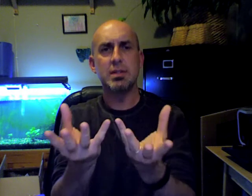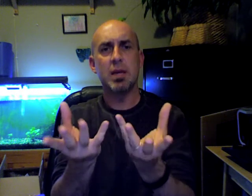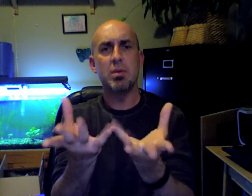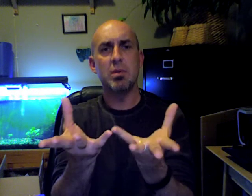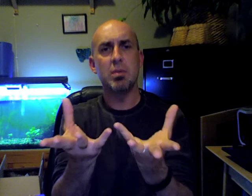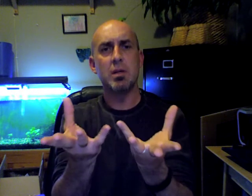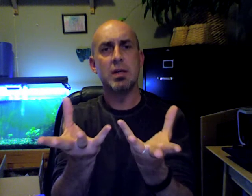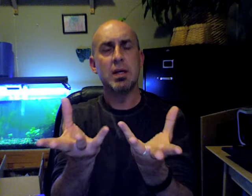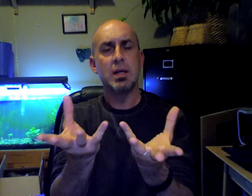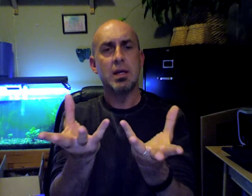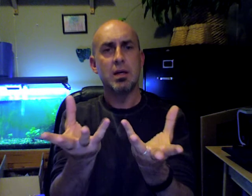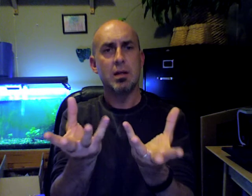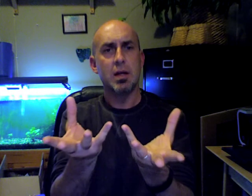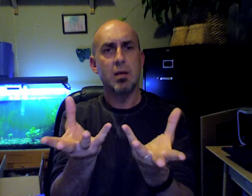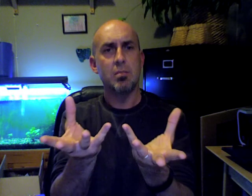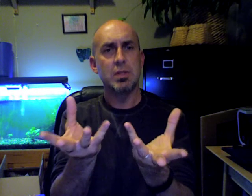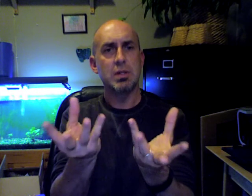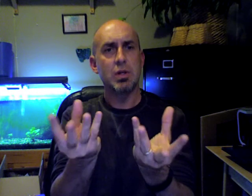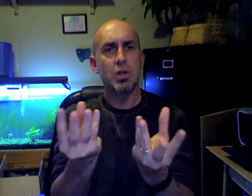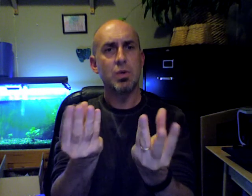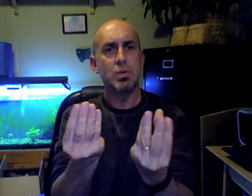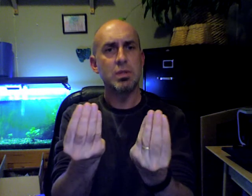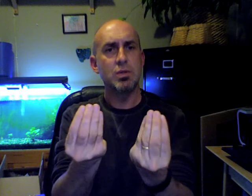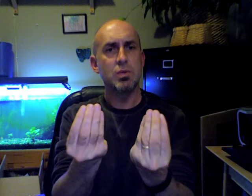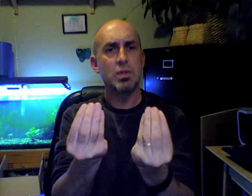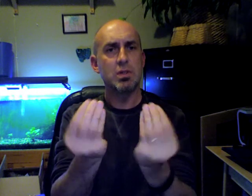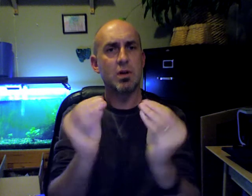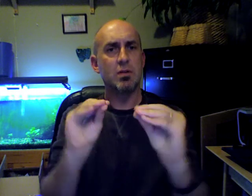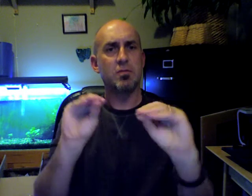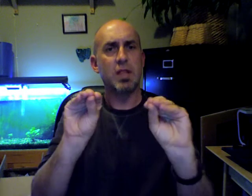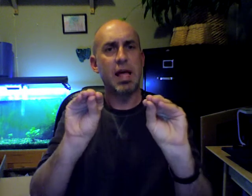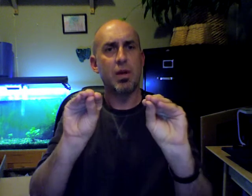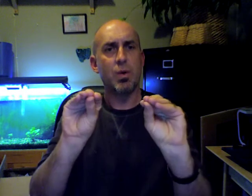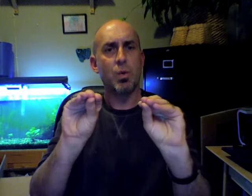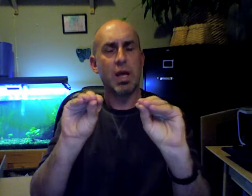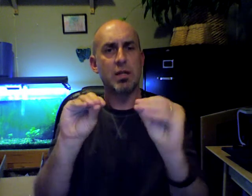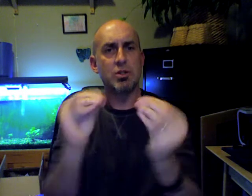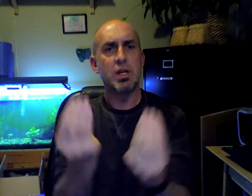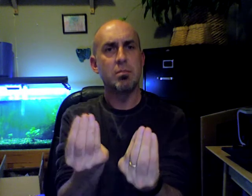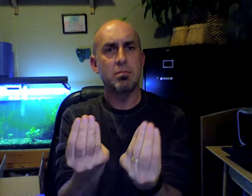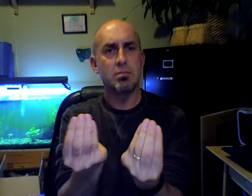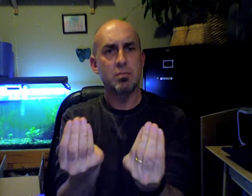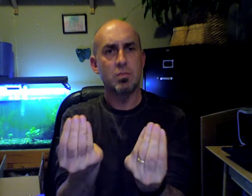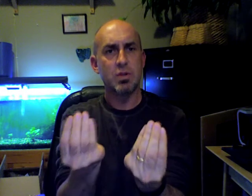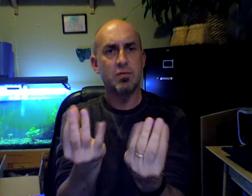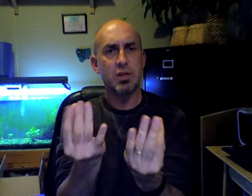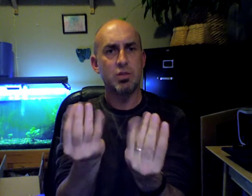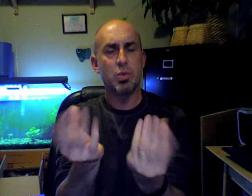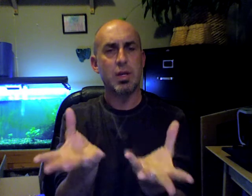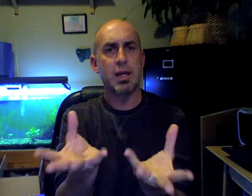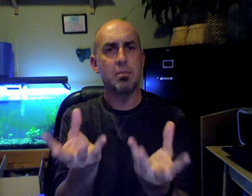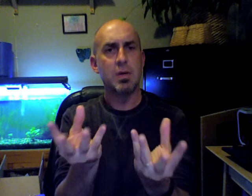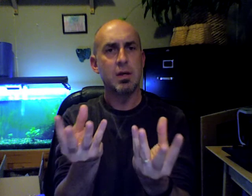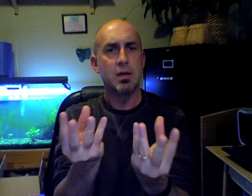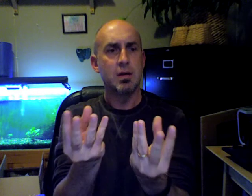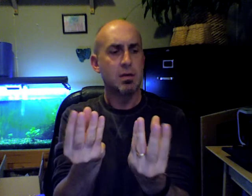escaping, but it's going to close into what's called a flat O hand shape with the fingers pointing up.